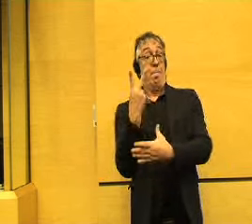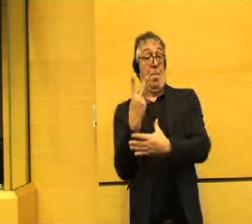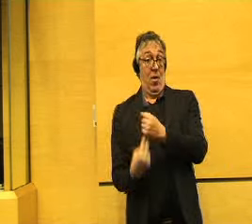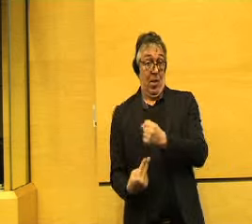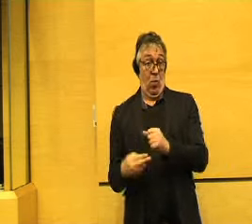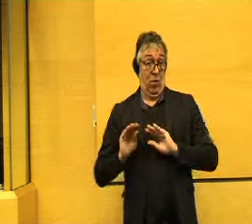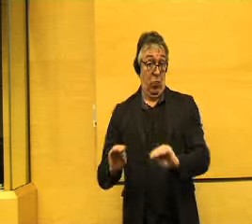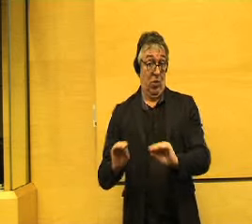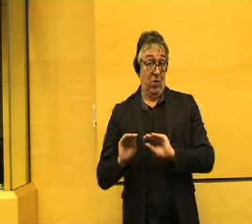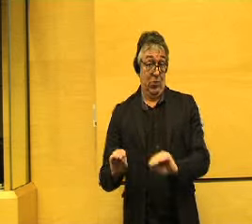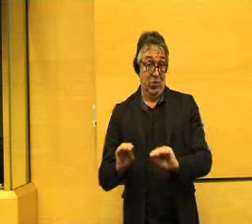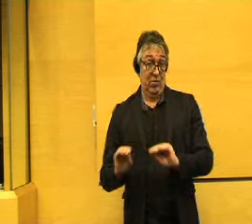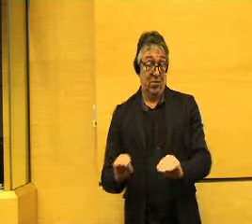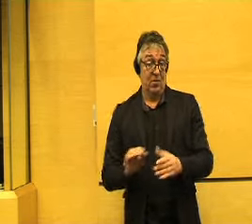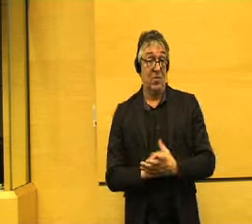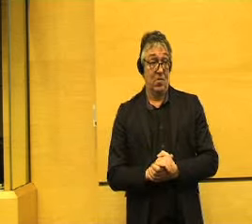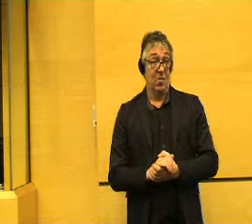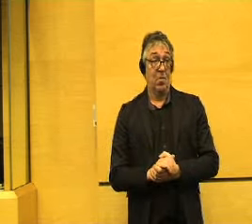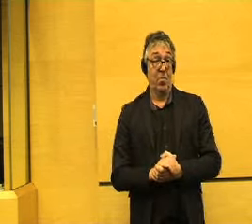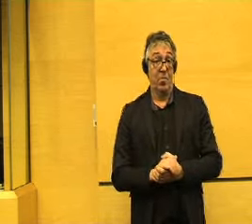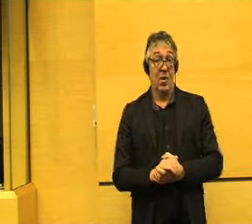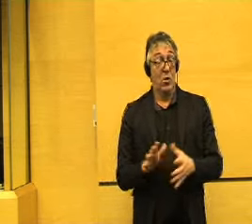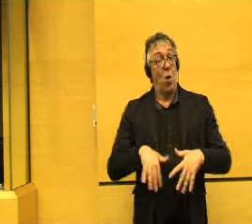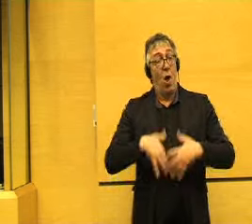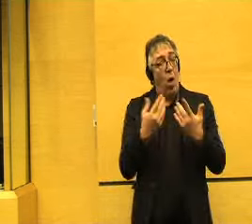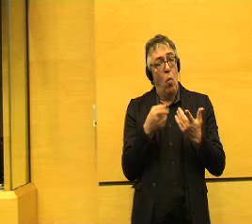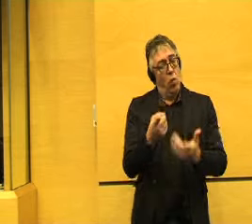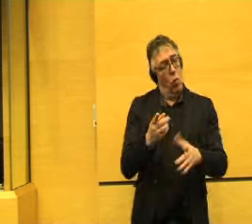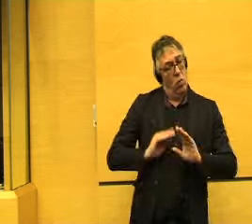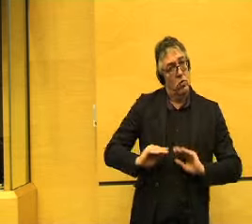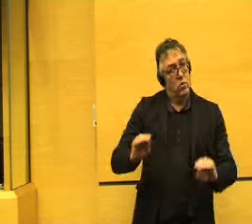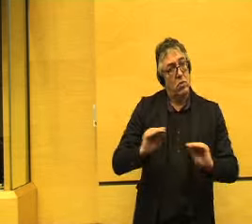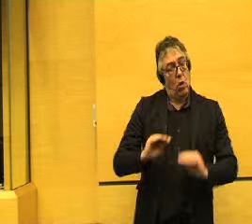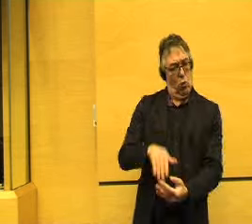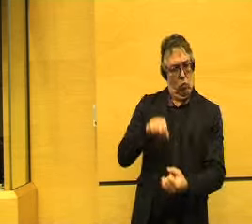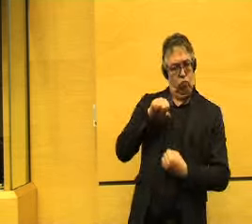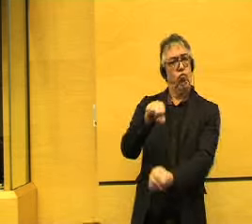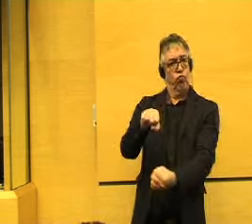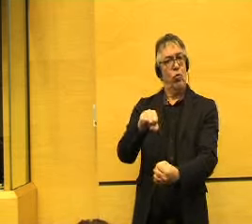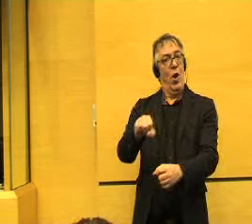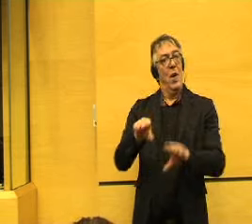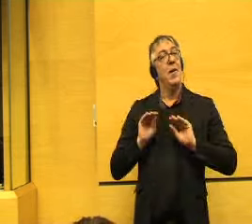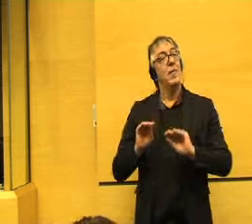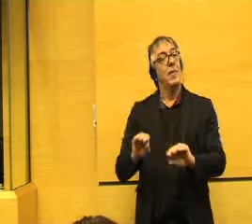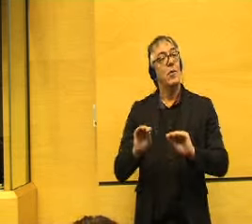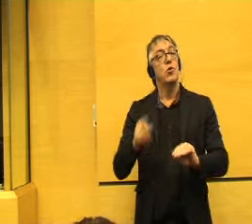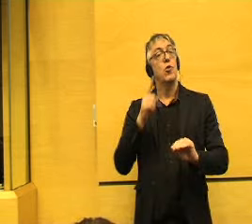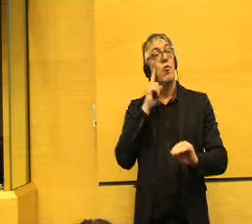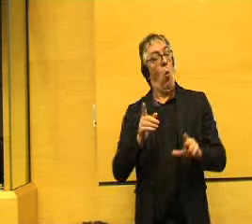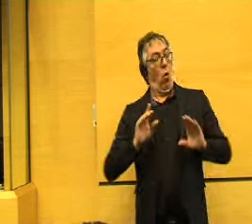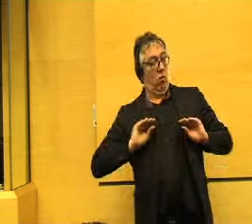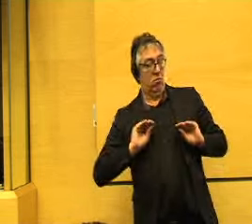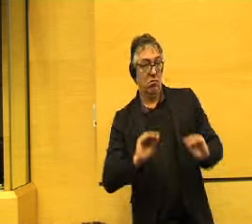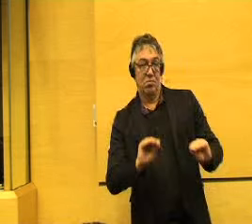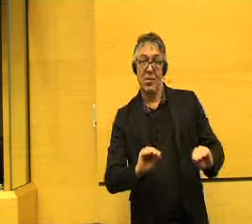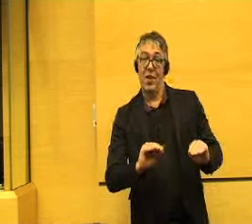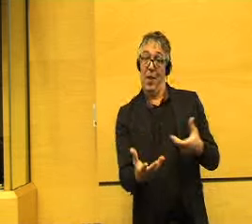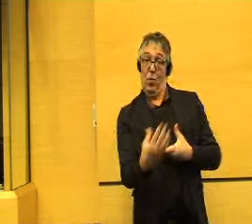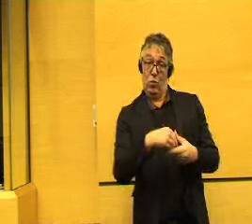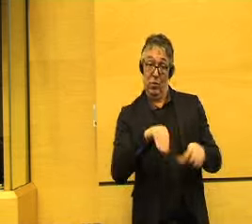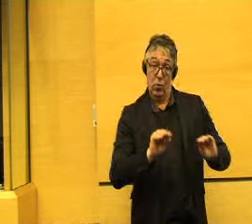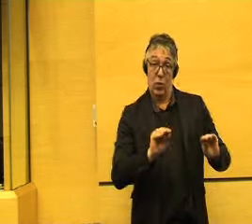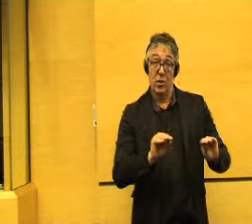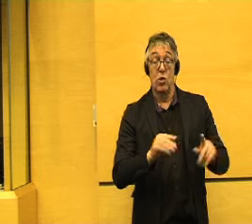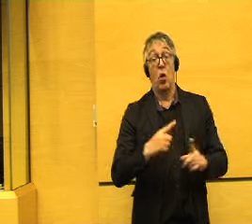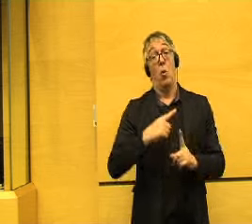inclusive education and or in sign language, and how many that of teachers have been employed so far. Finally,